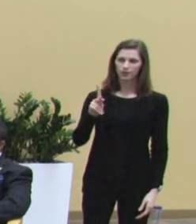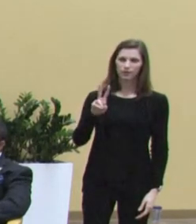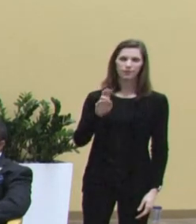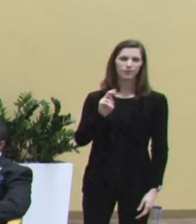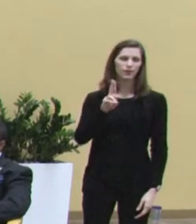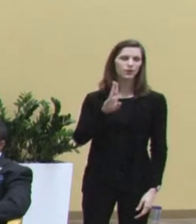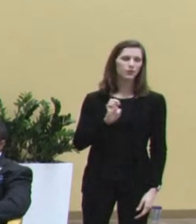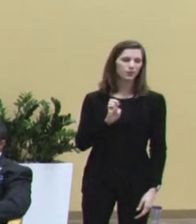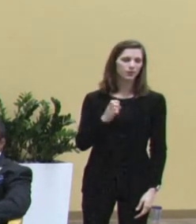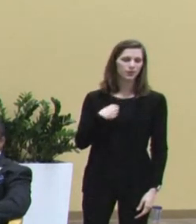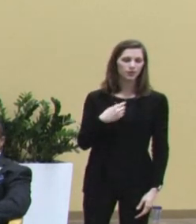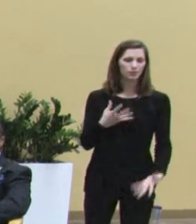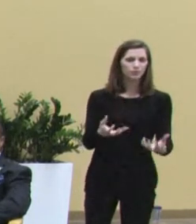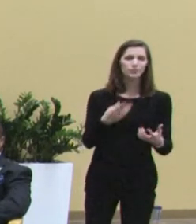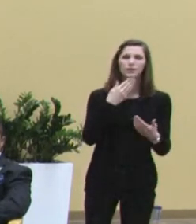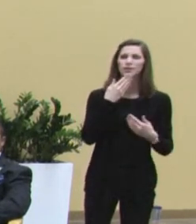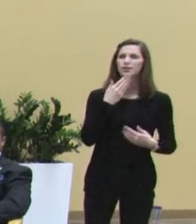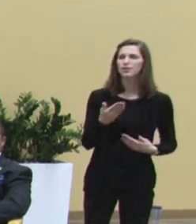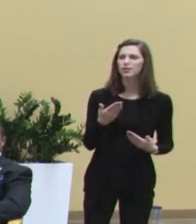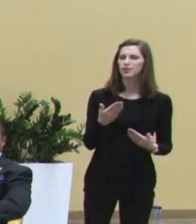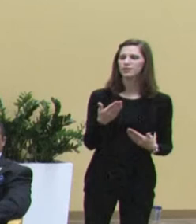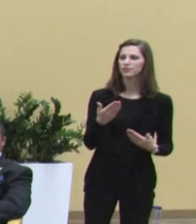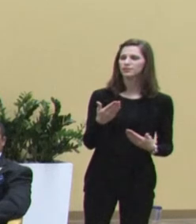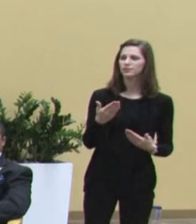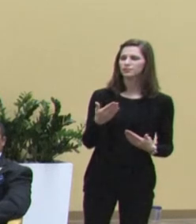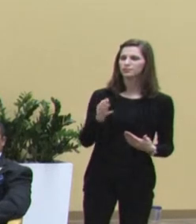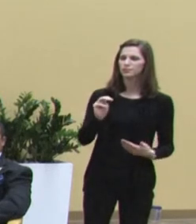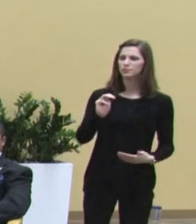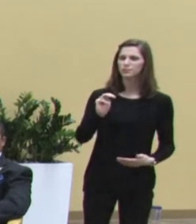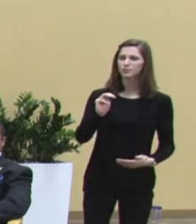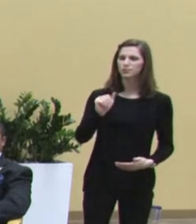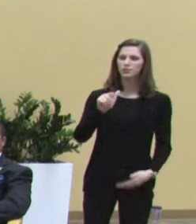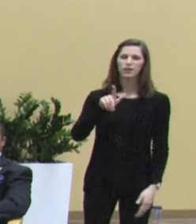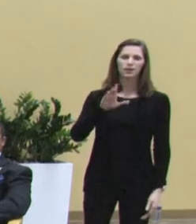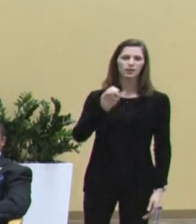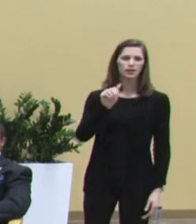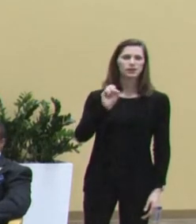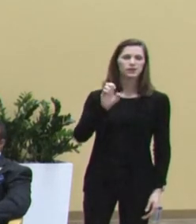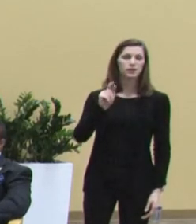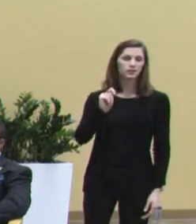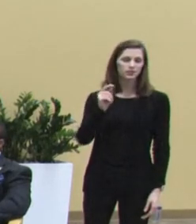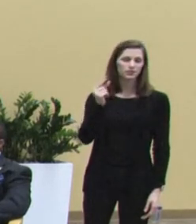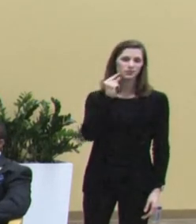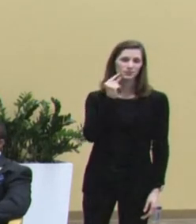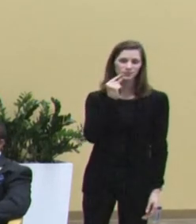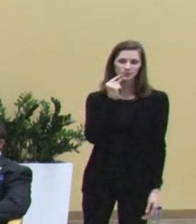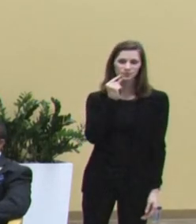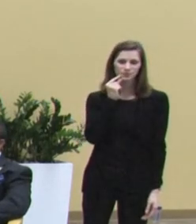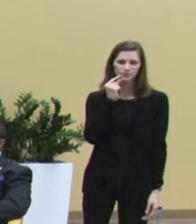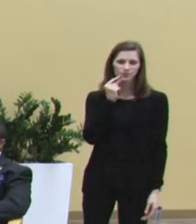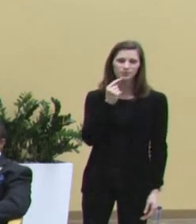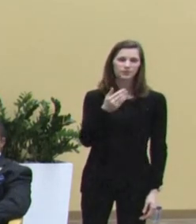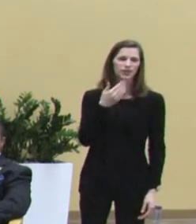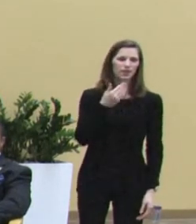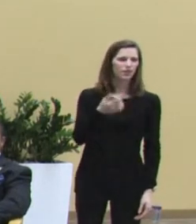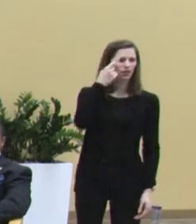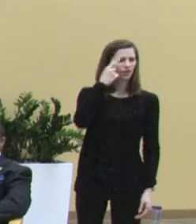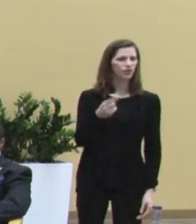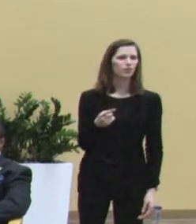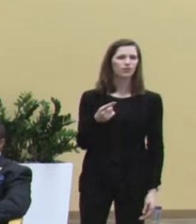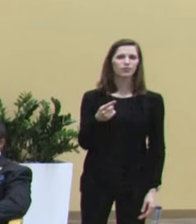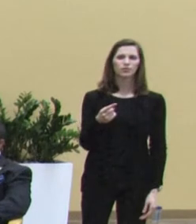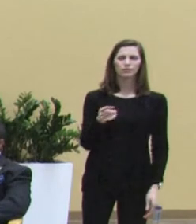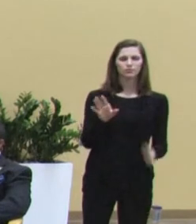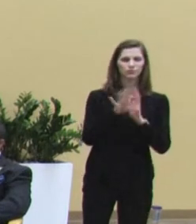Nowcast SA for coming out and actually providing us with the video coverage so that other people who weren't able to make it today can hear a little bit